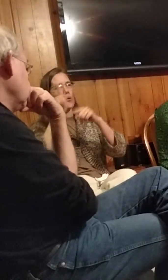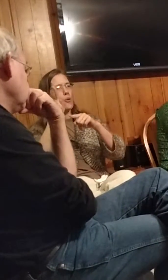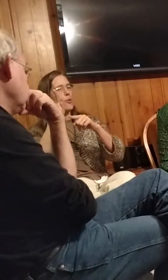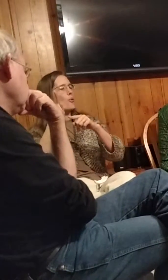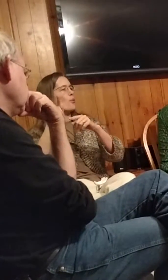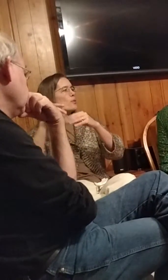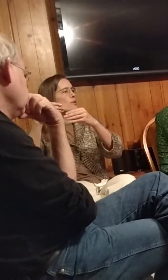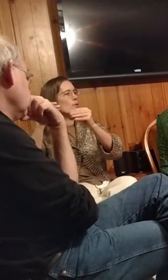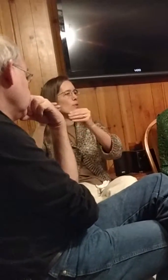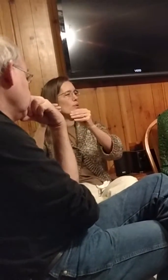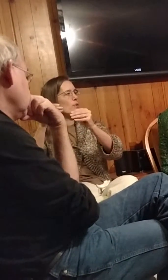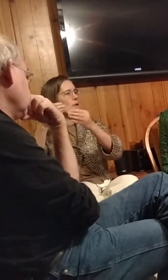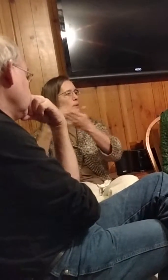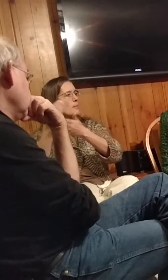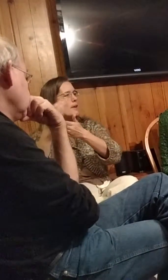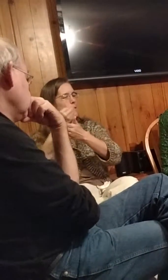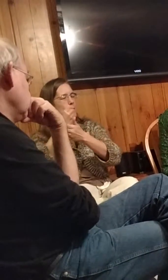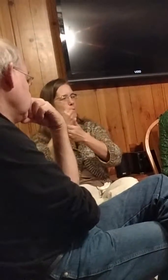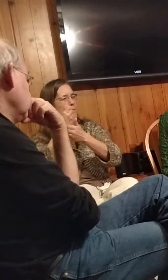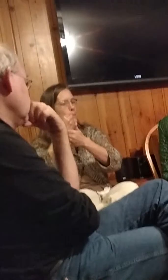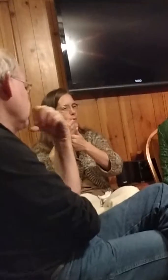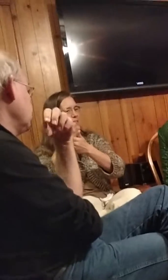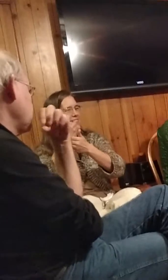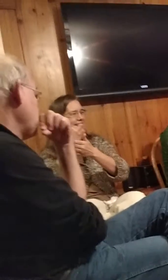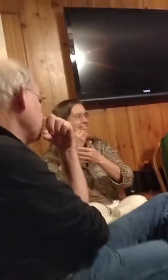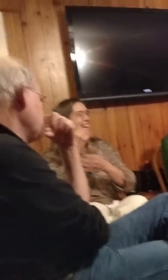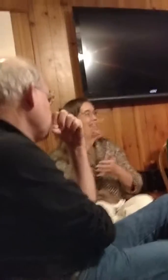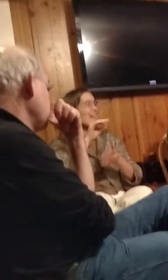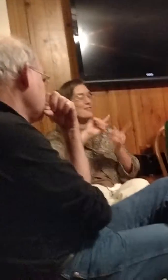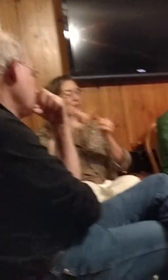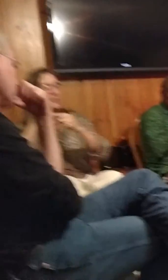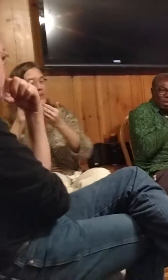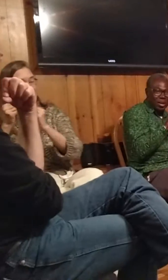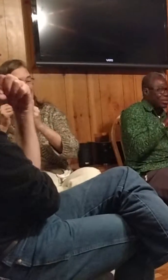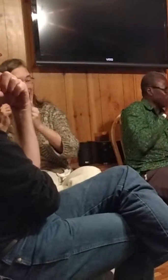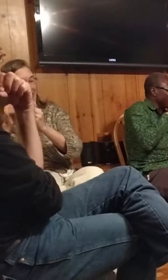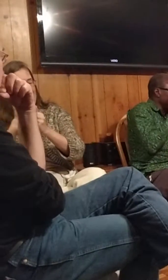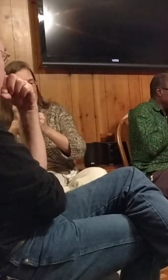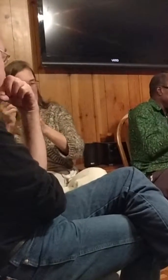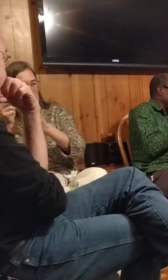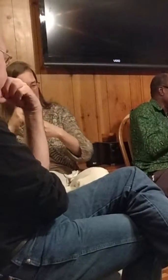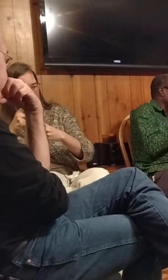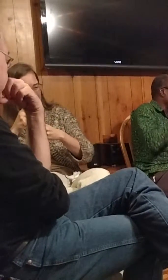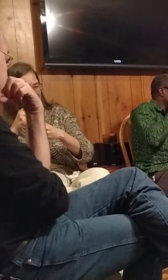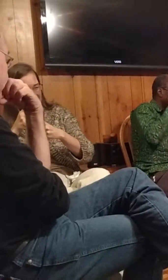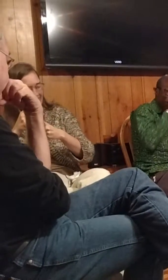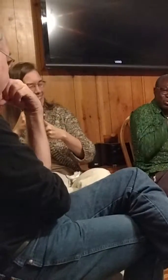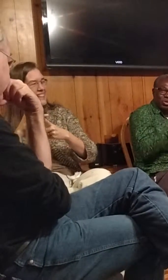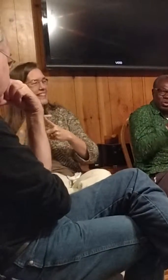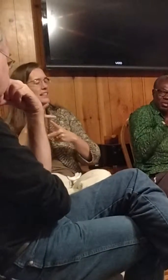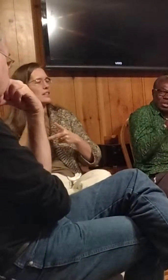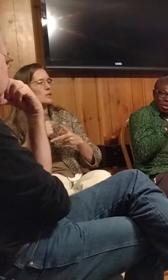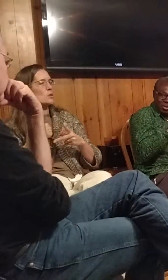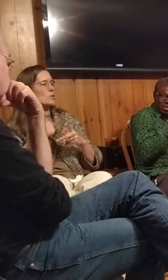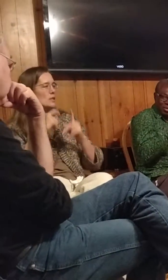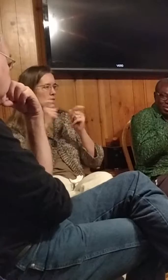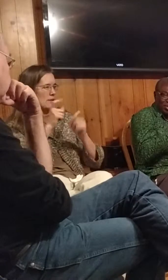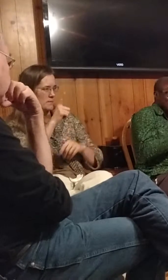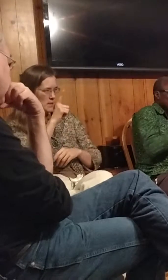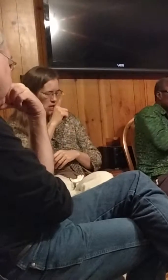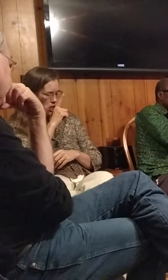when they go to town, they may not come back. And so we'll make sure that we give them a meal a day. That is, in the afternoon, we'll give them